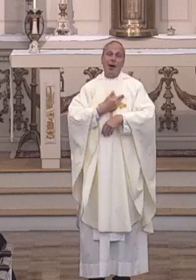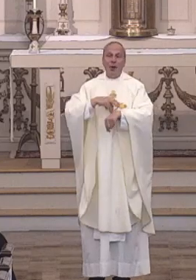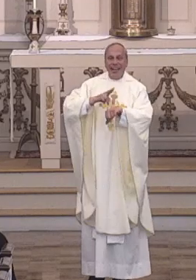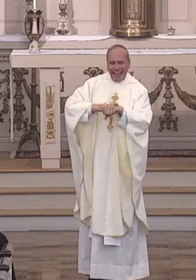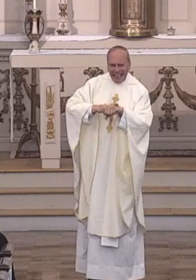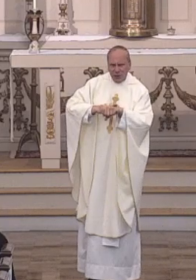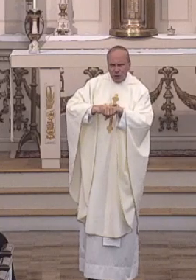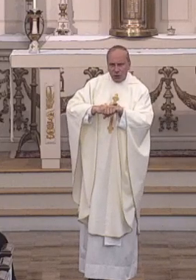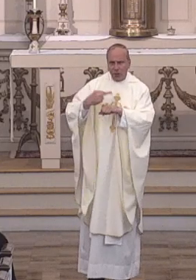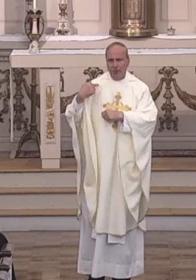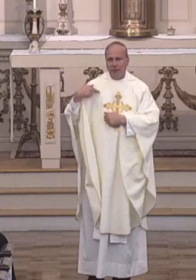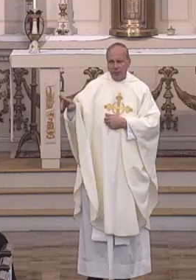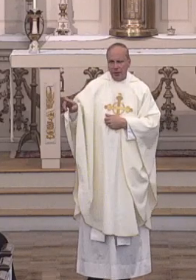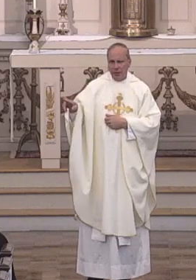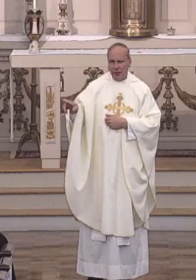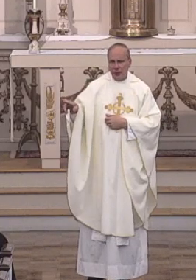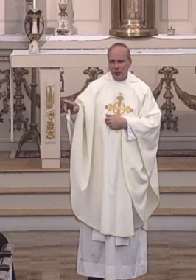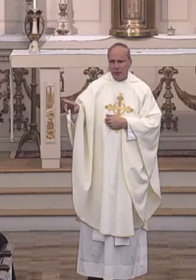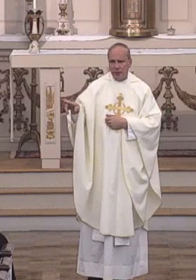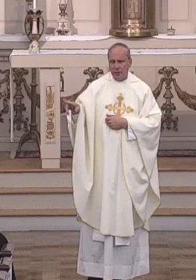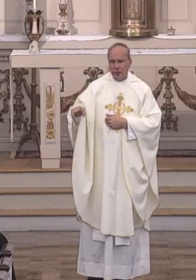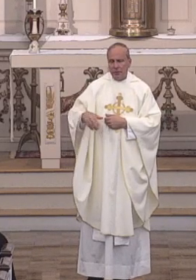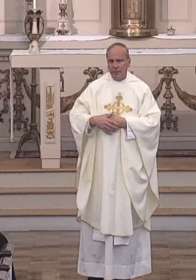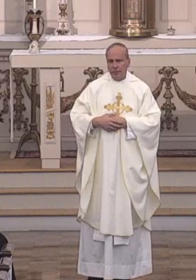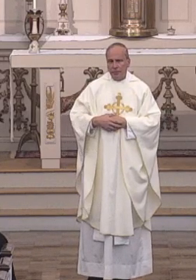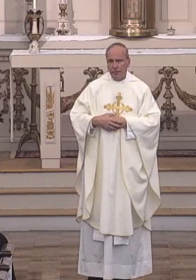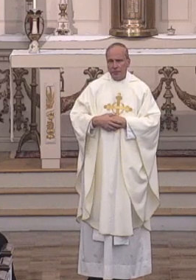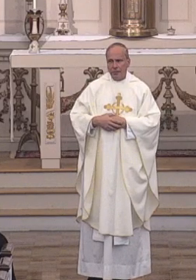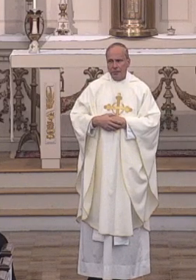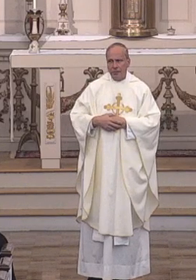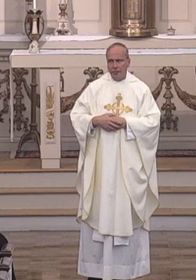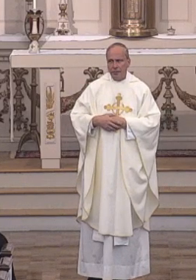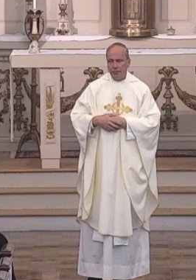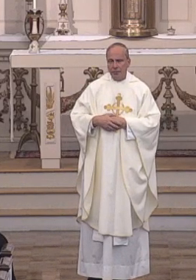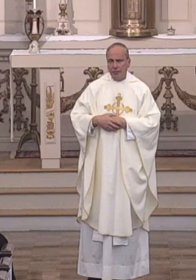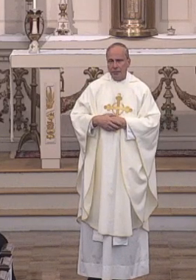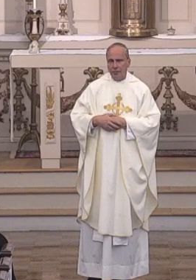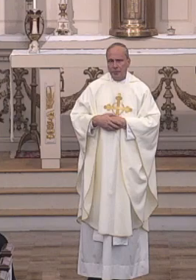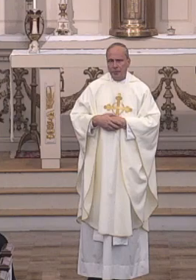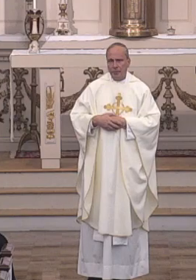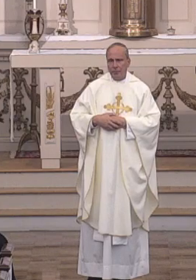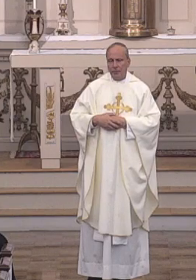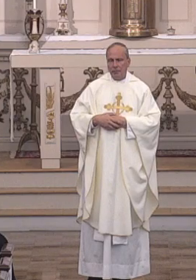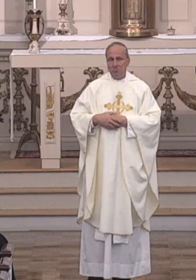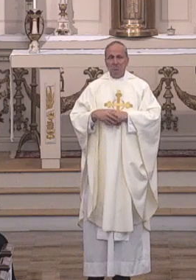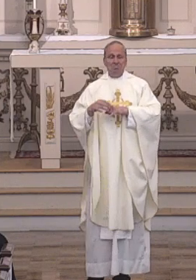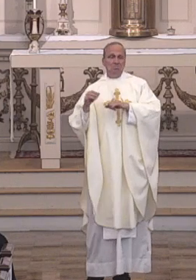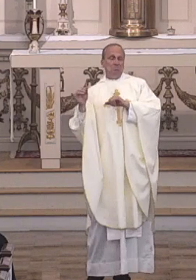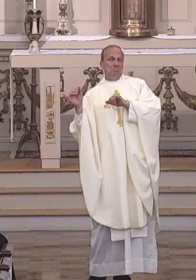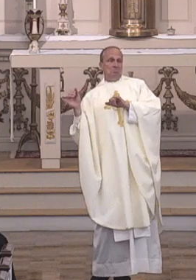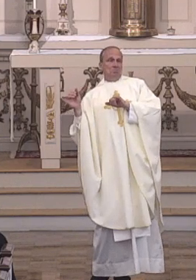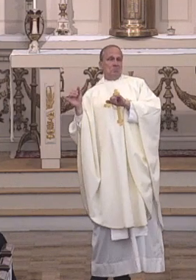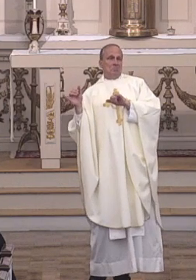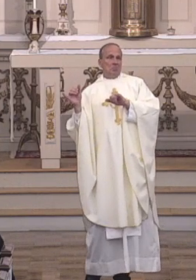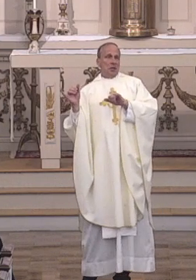So that's a universal truth that applies to all human beings as part of our nature, is that we are religious.